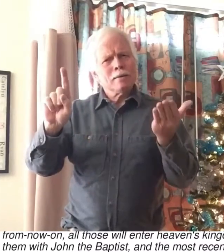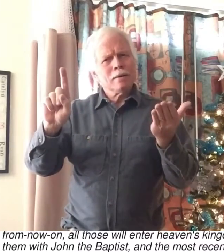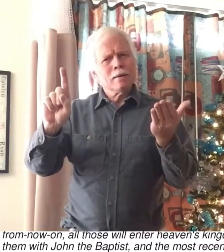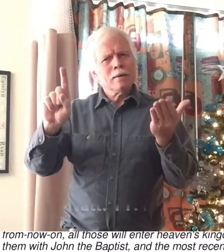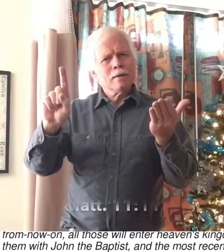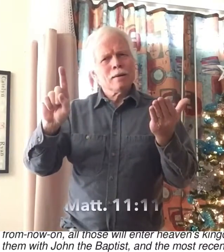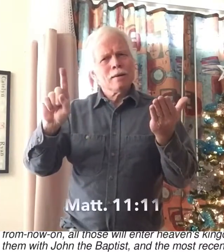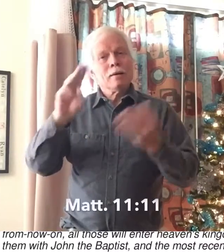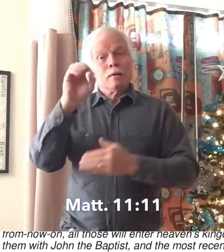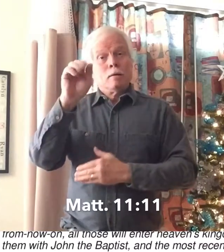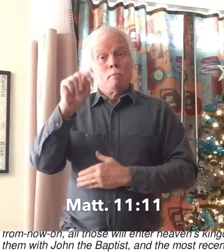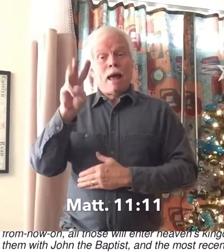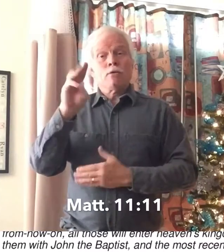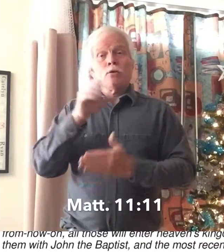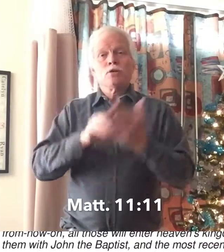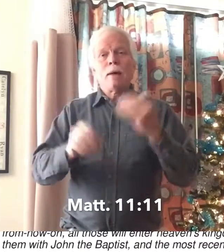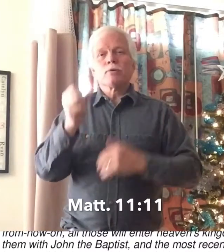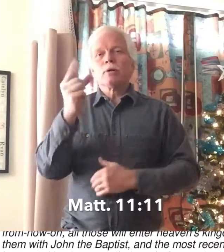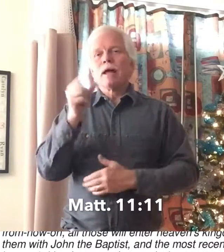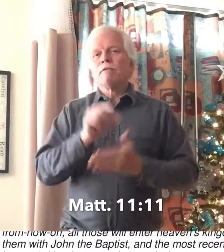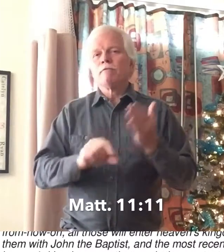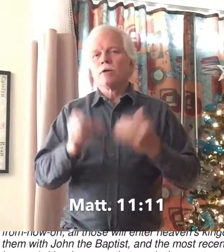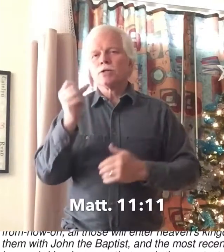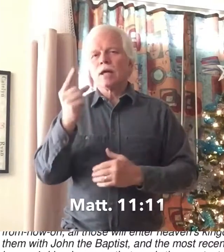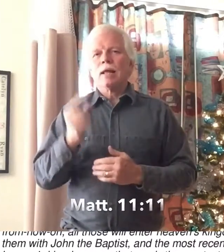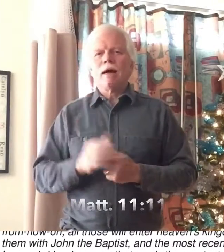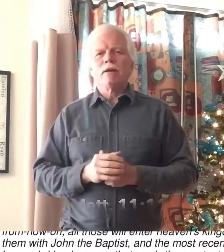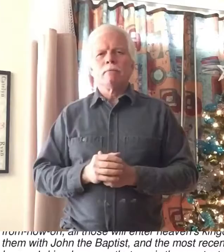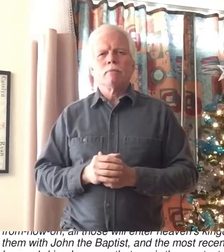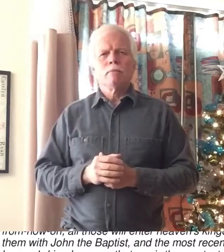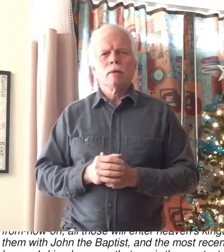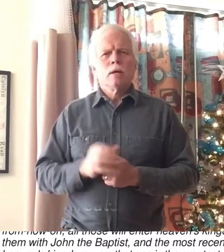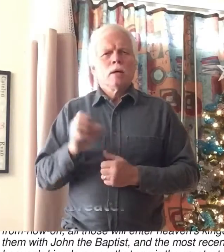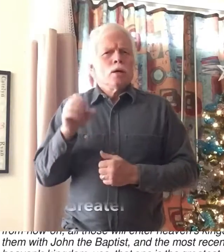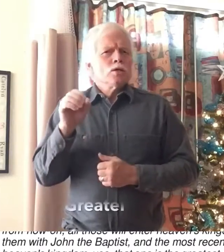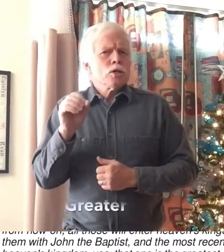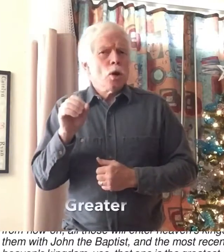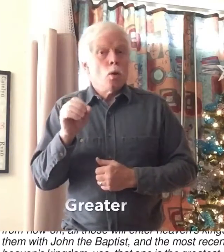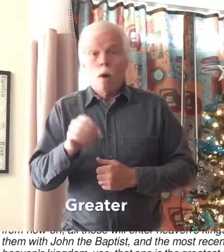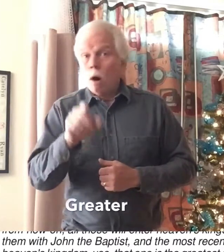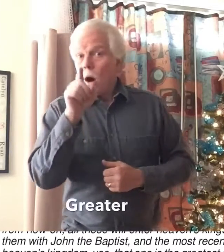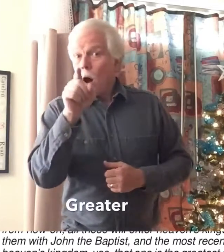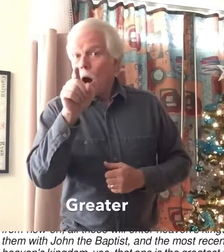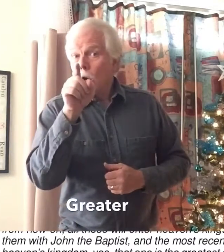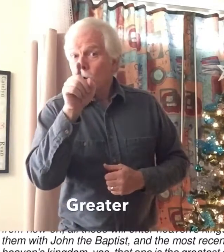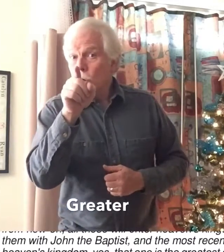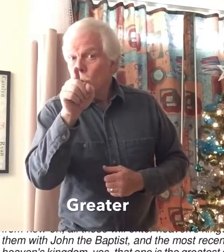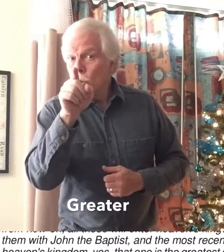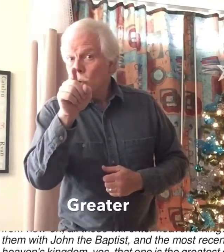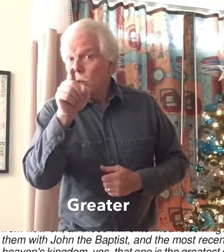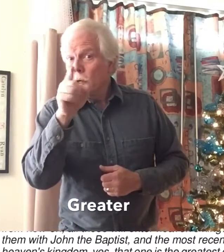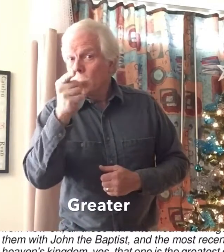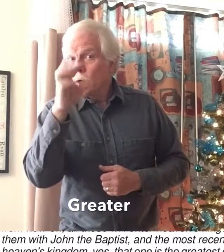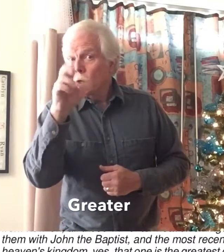one. But from then on, all of those that will enter